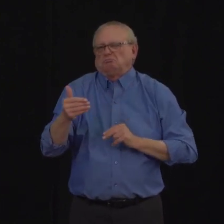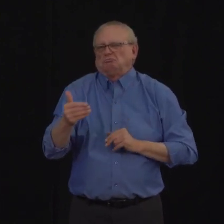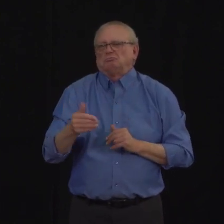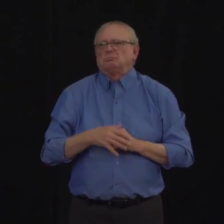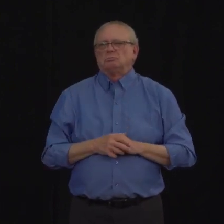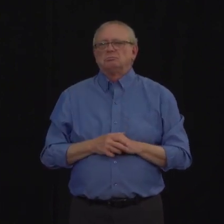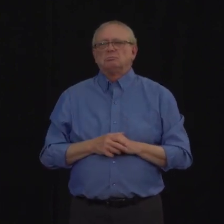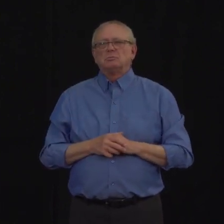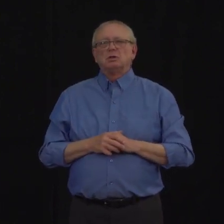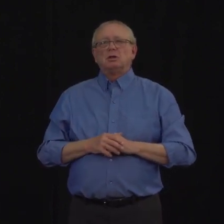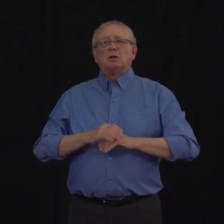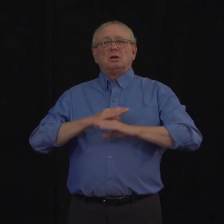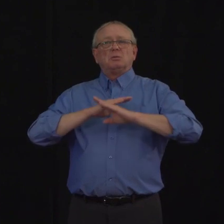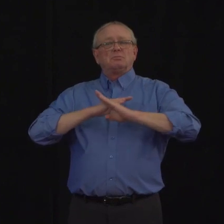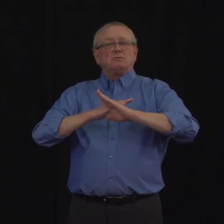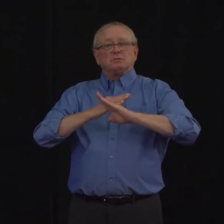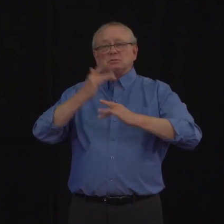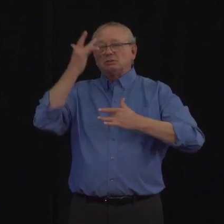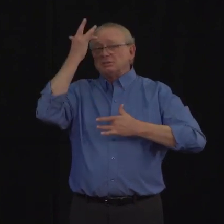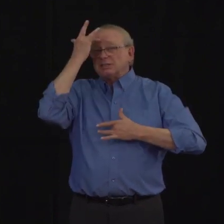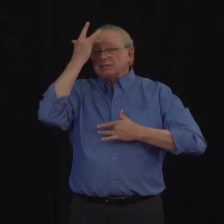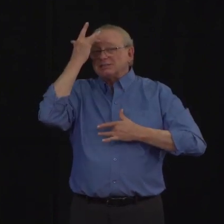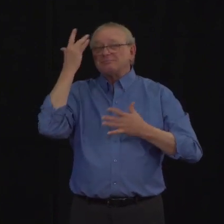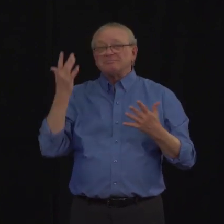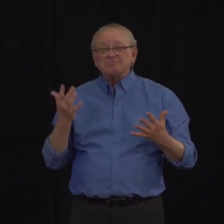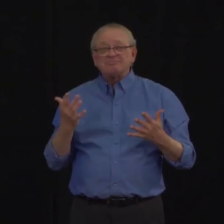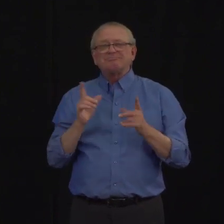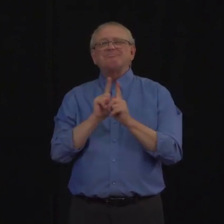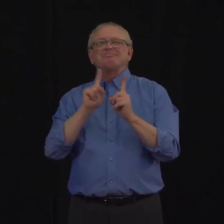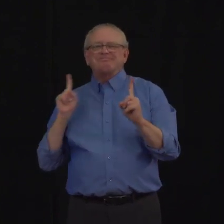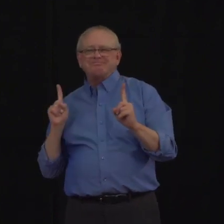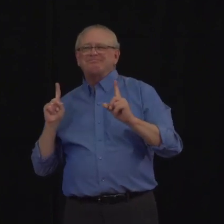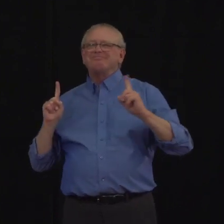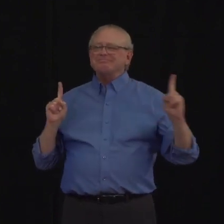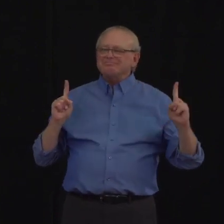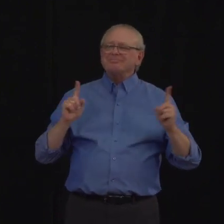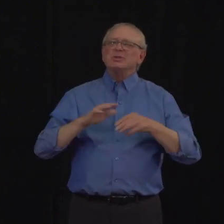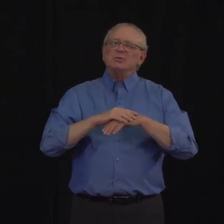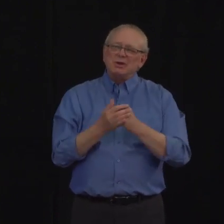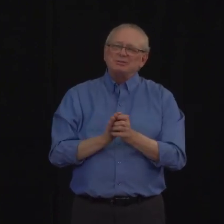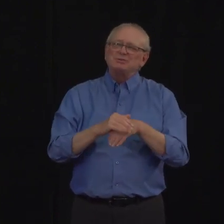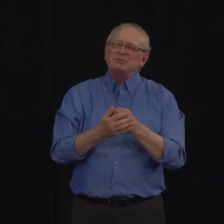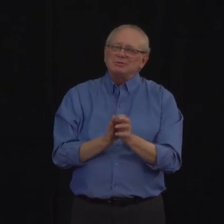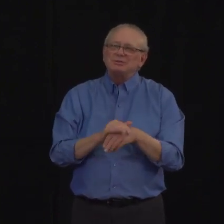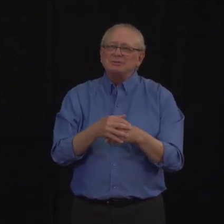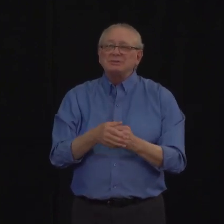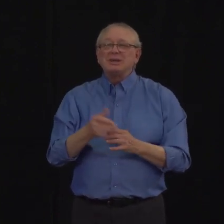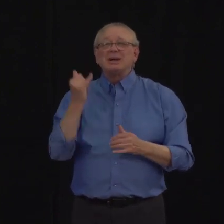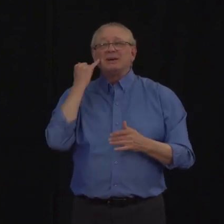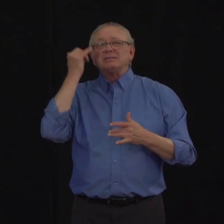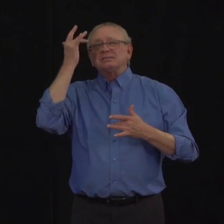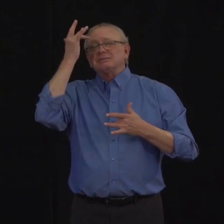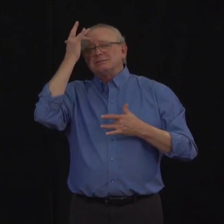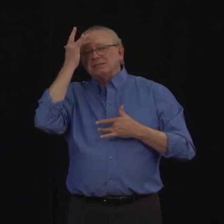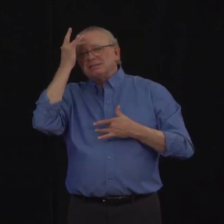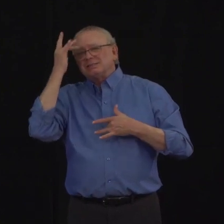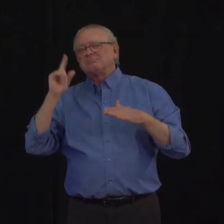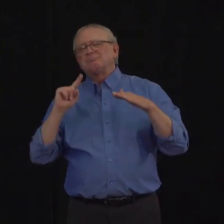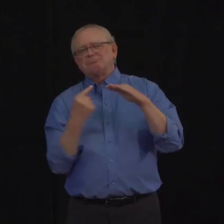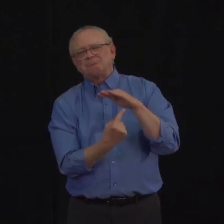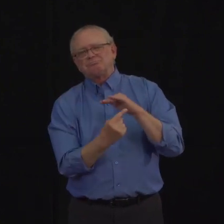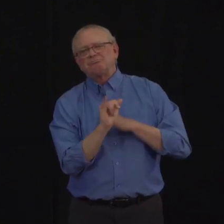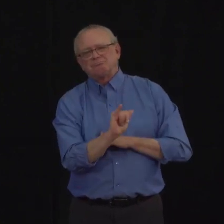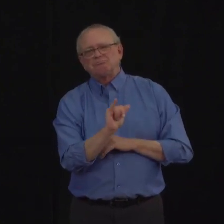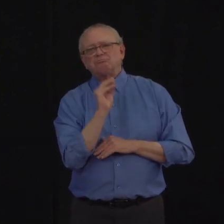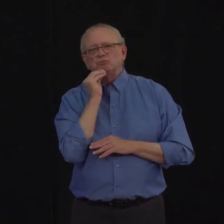Stay home if you aren't feeling well, and get tested if you have any symptoms. Businesses and organizations are encouraged to visit